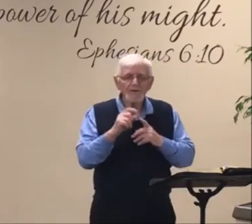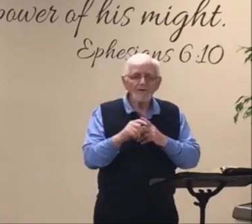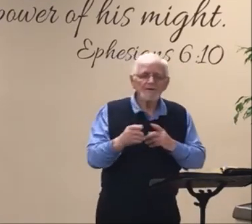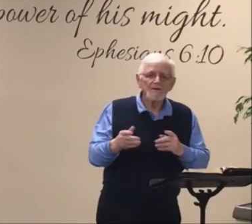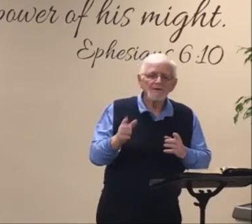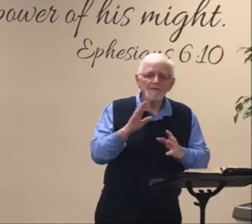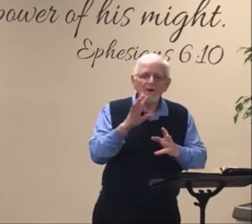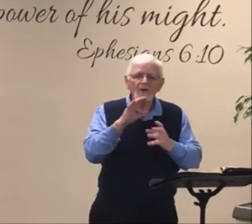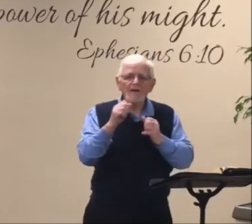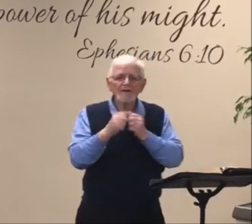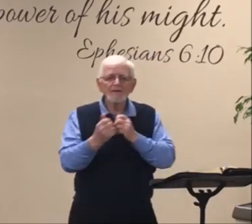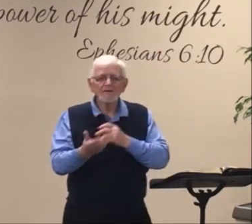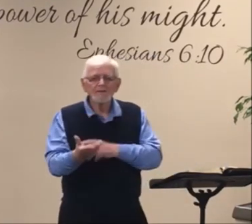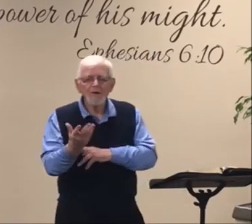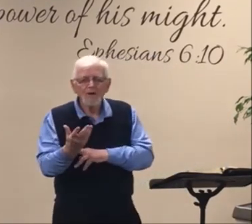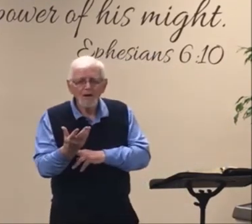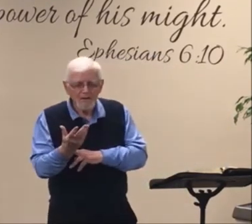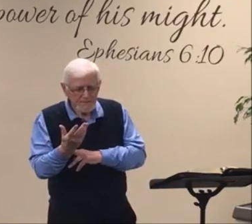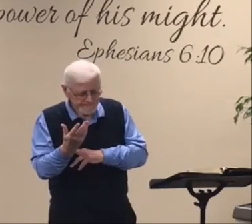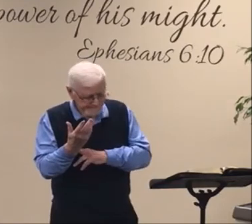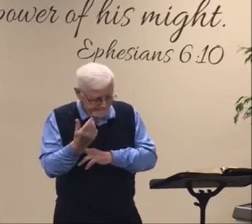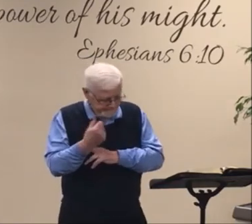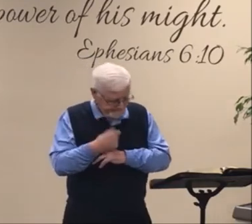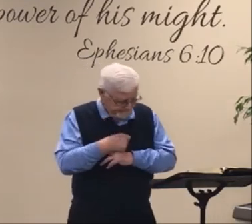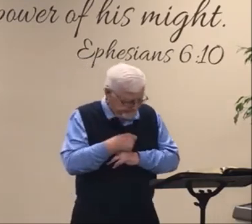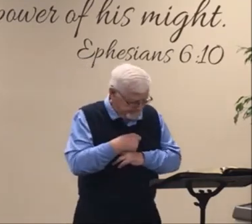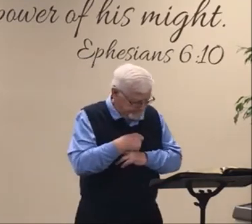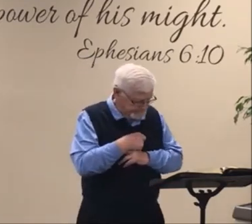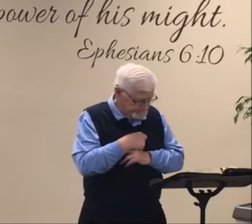morning. Lord,